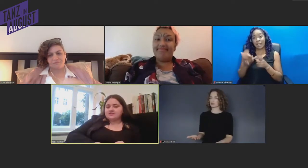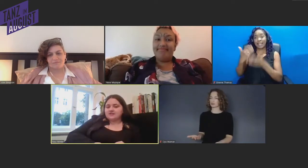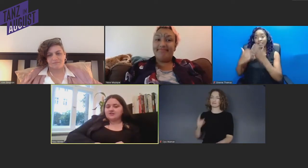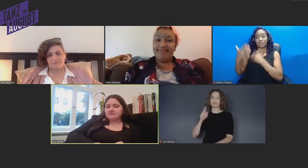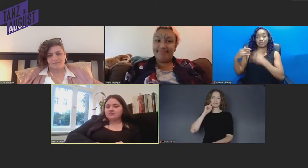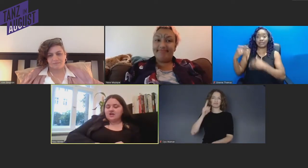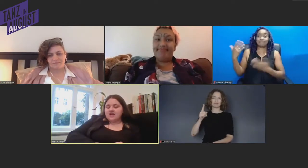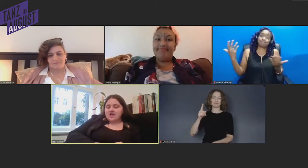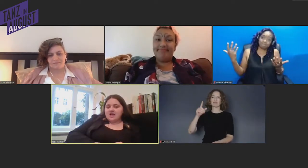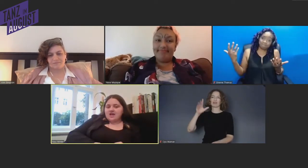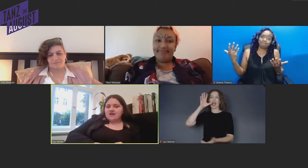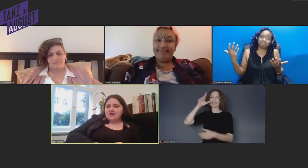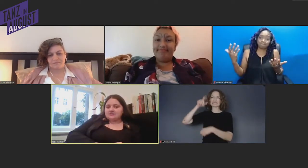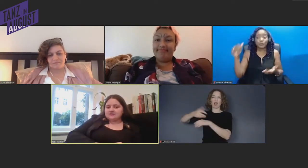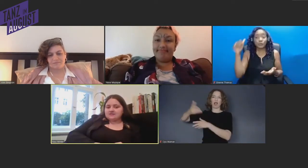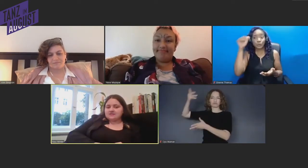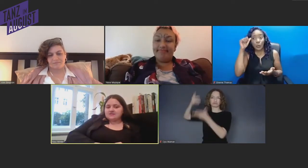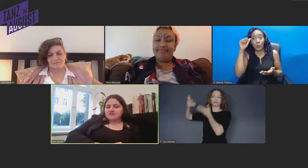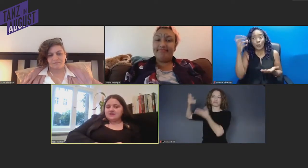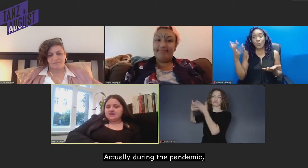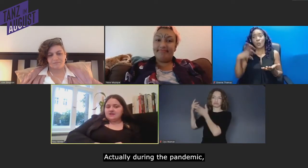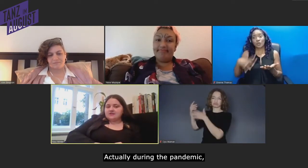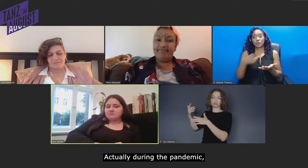and stuff. And